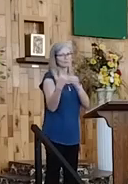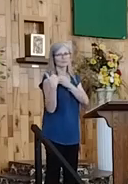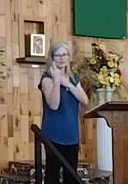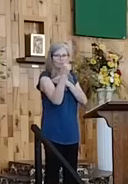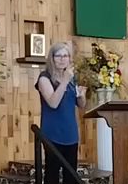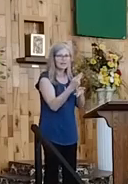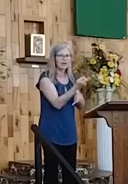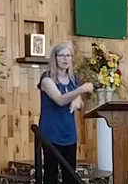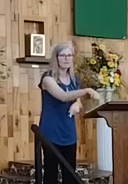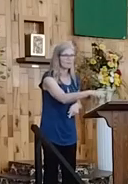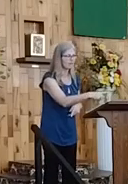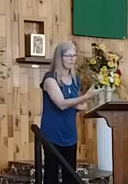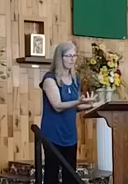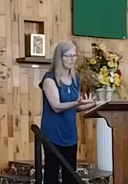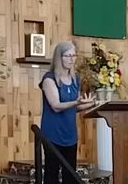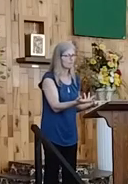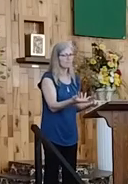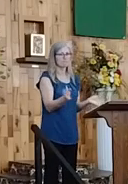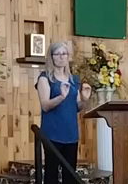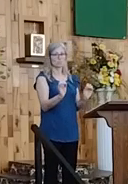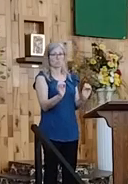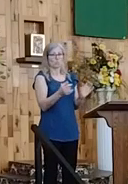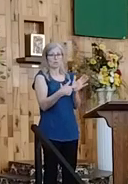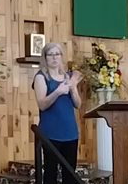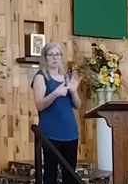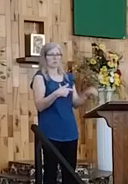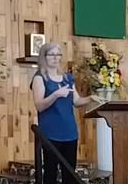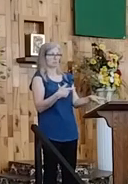No one had to take care of them.